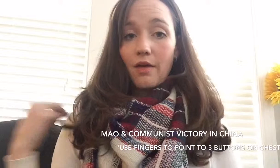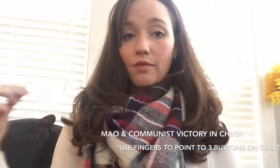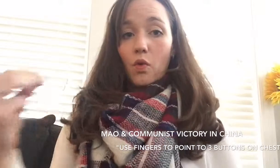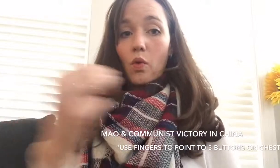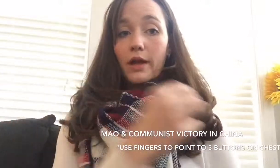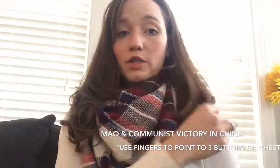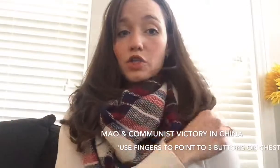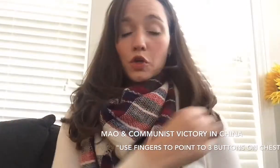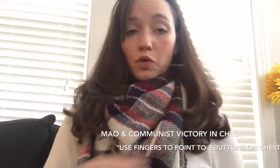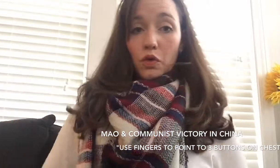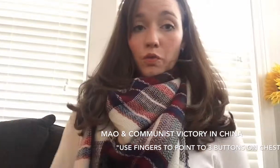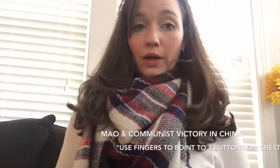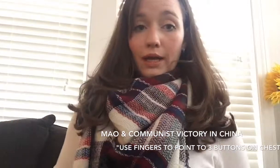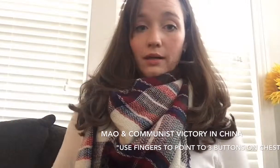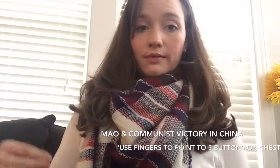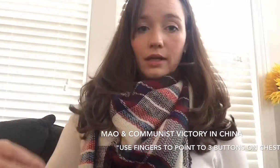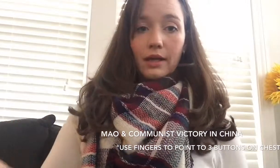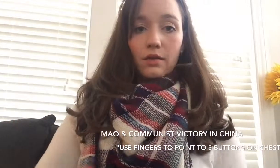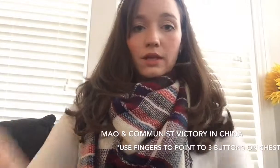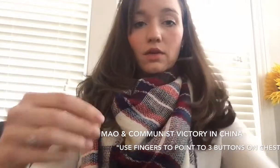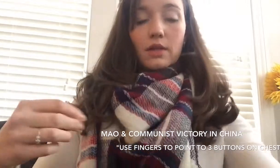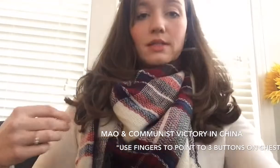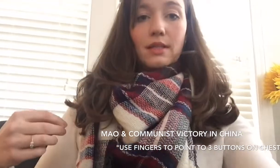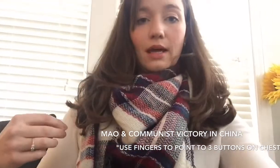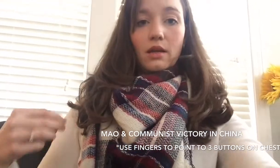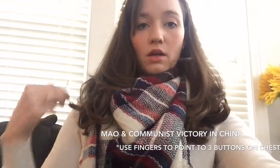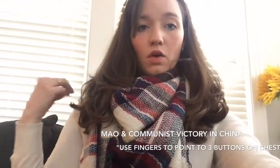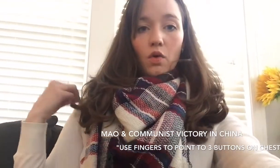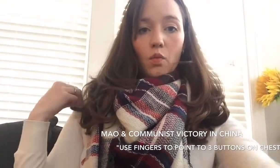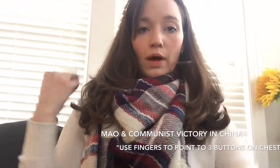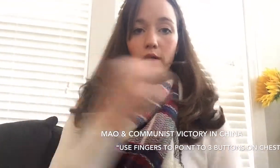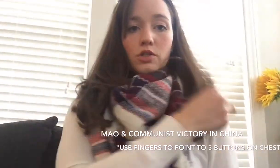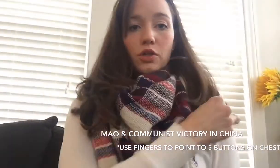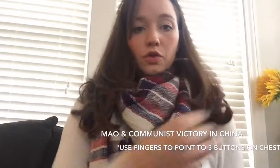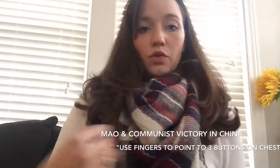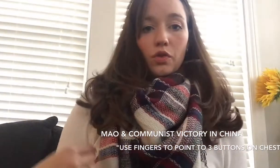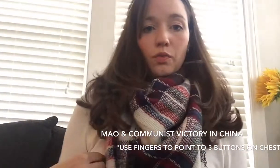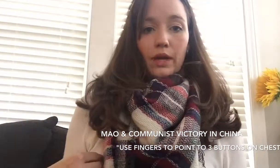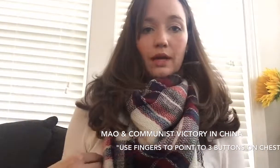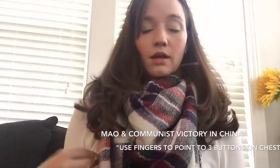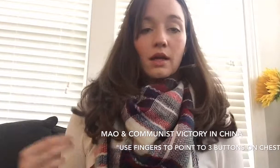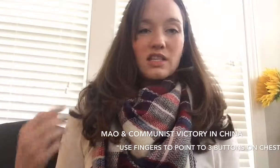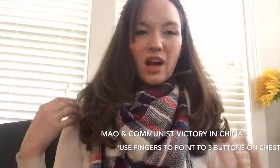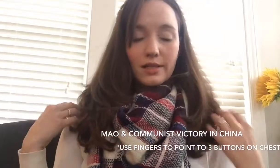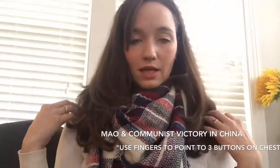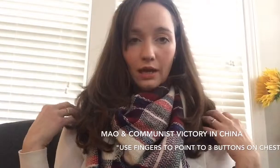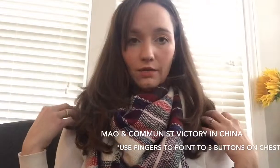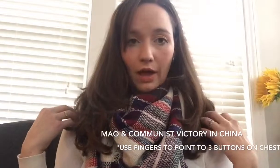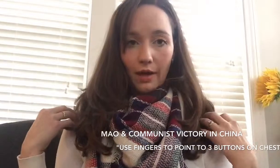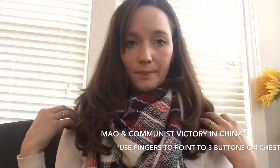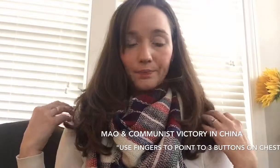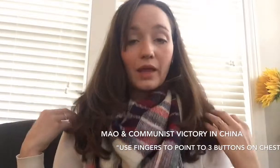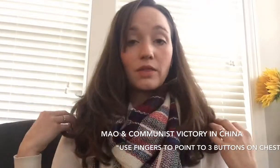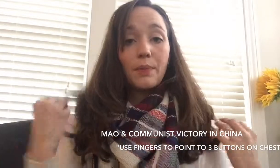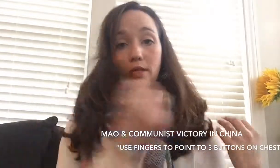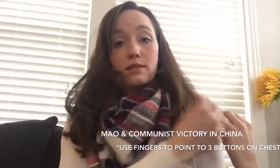have 1, 2, 3, I don't think you can see that, 1, 2, 3 dots, kind of like the buttons